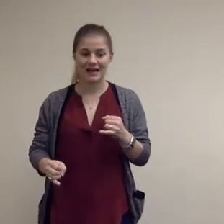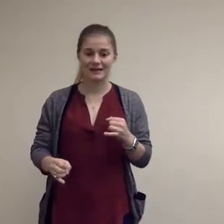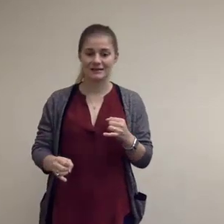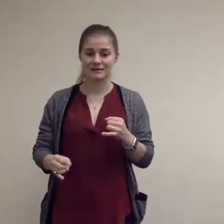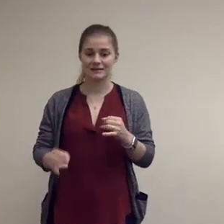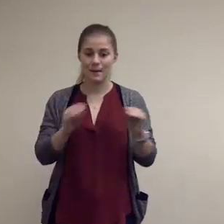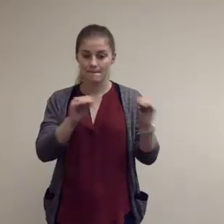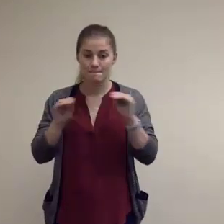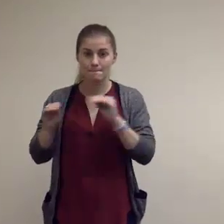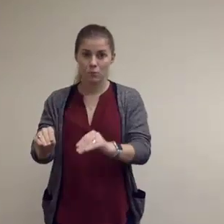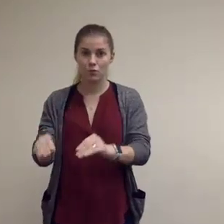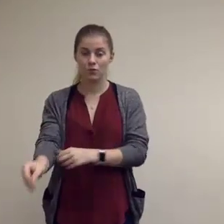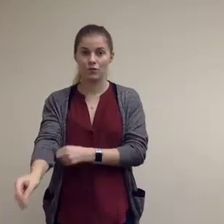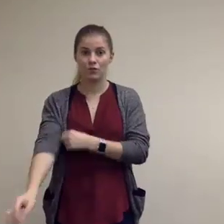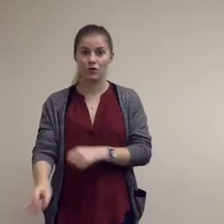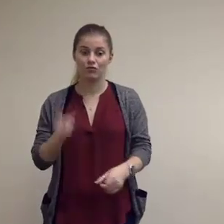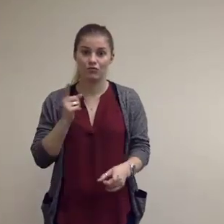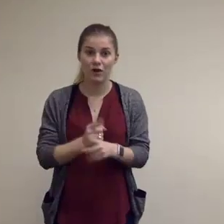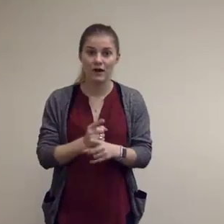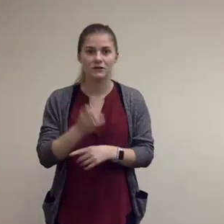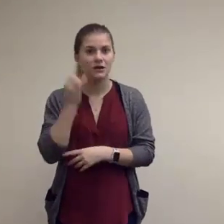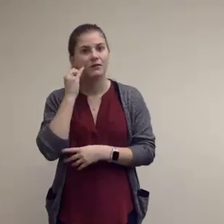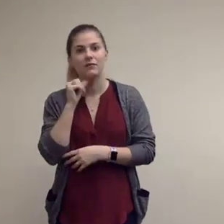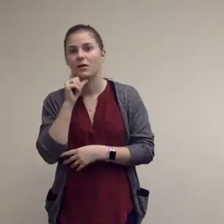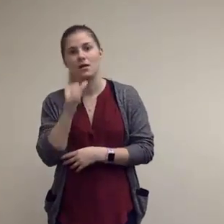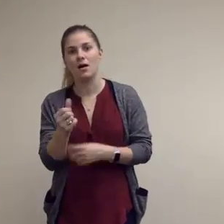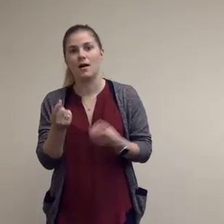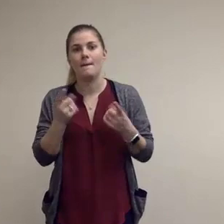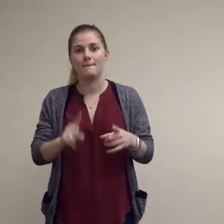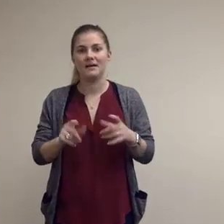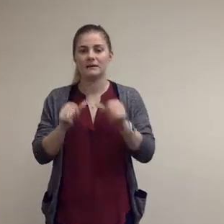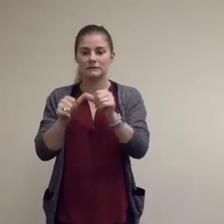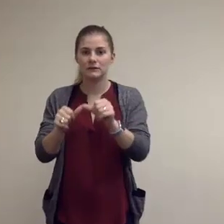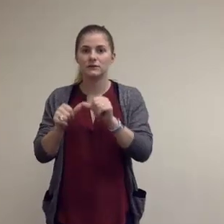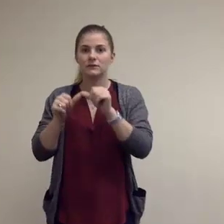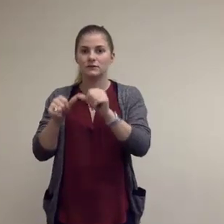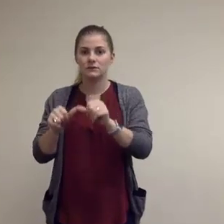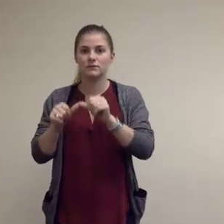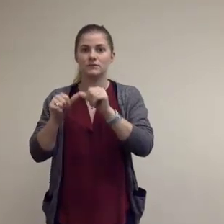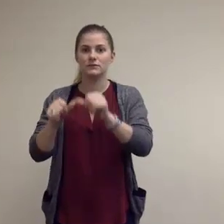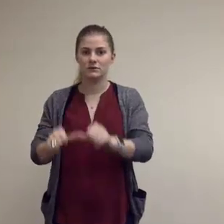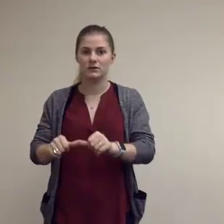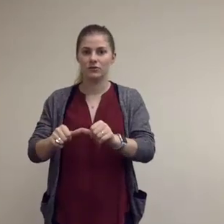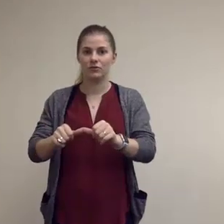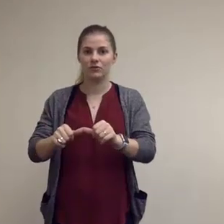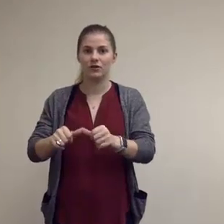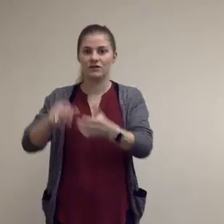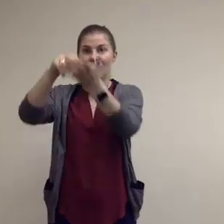it's going to keep falling at the same rate. Now, when they landed on the moon in 1969, so the